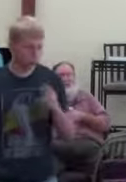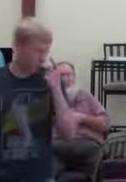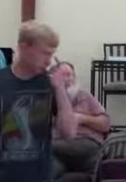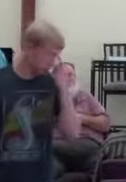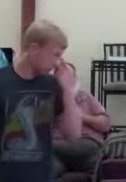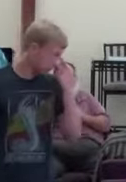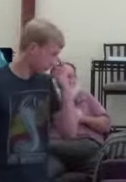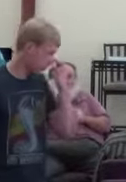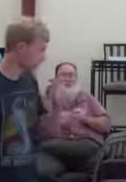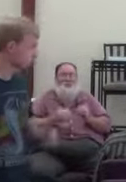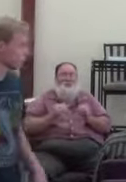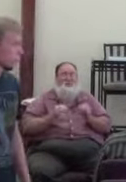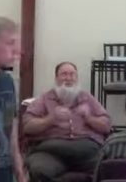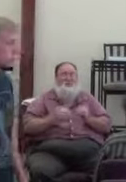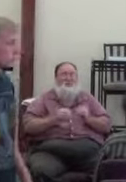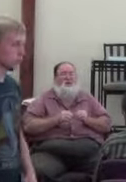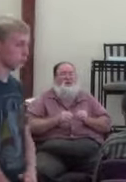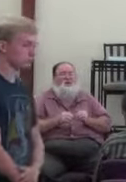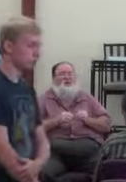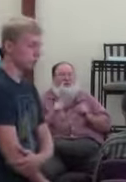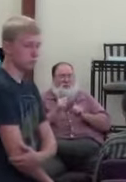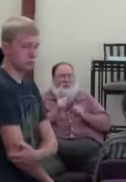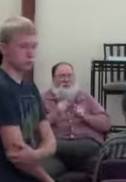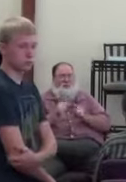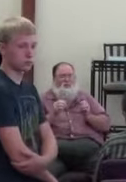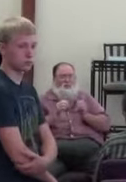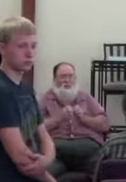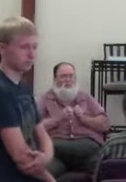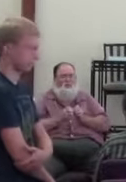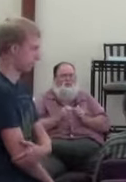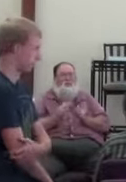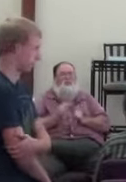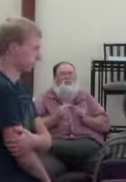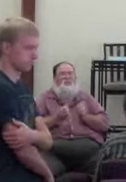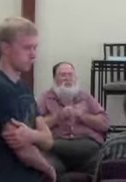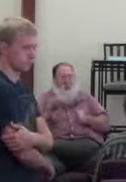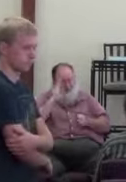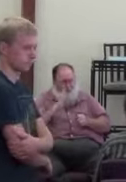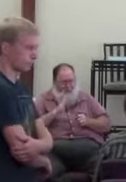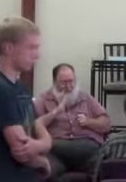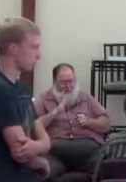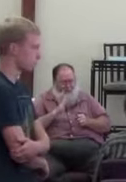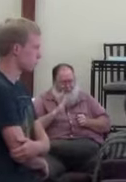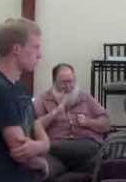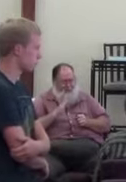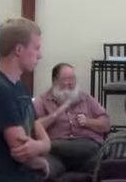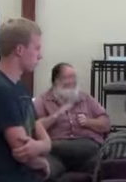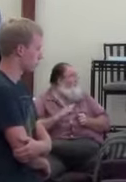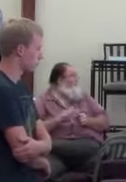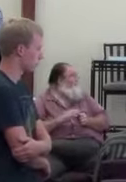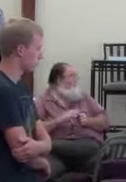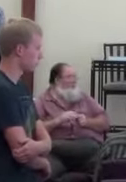Word was God. The Word was with God. And the Word became flesh and dwelt among us.